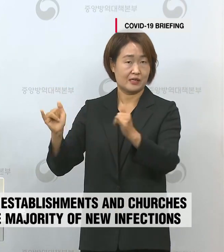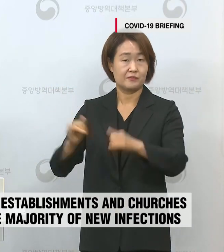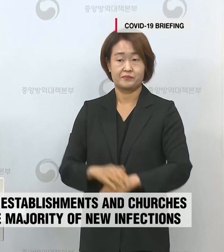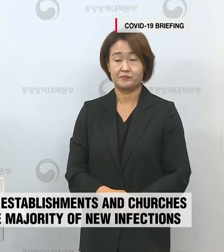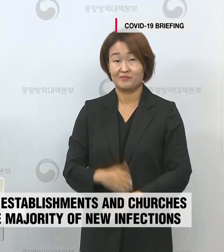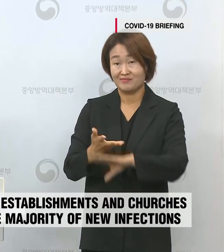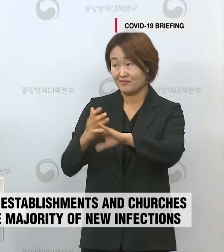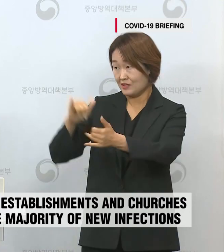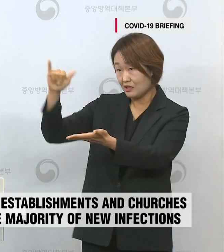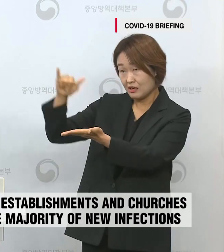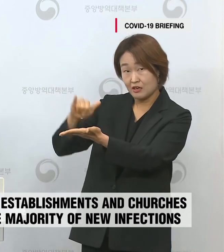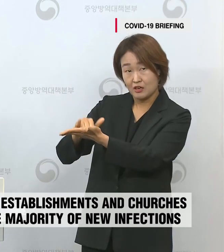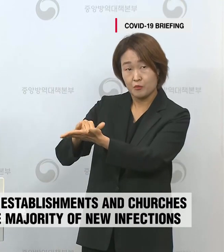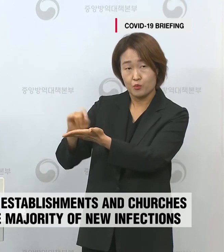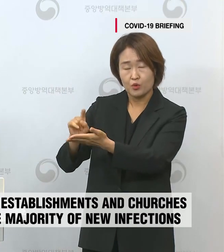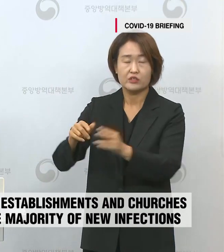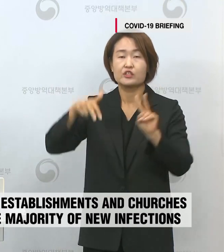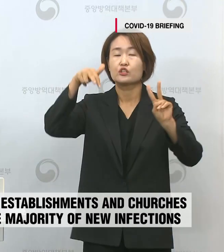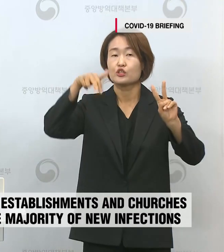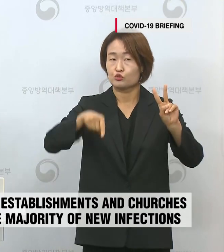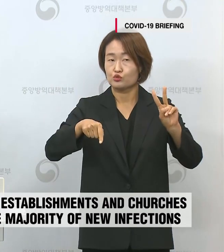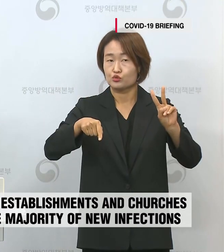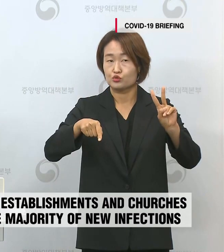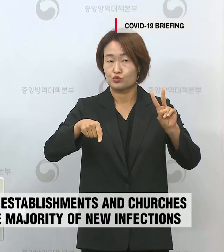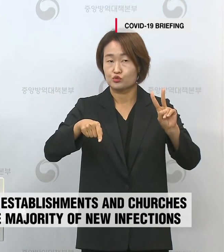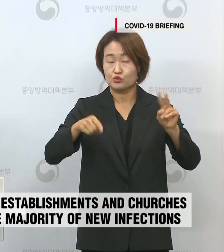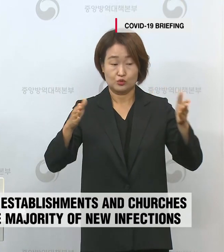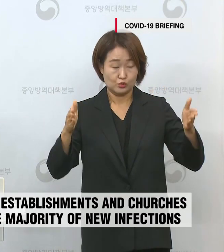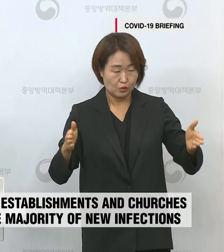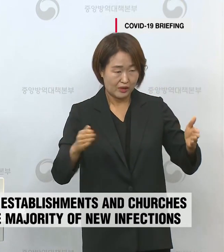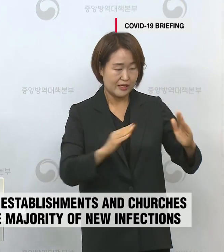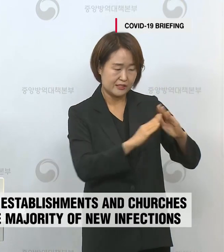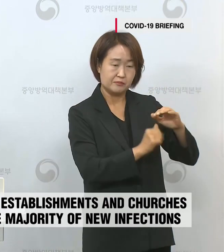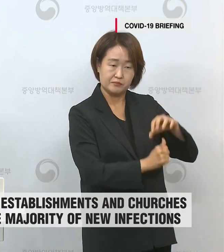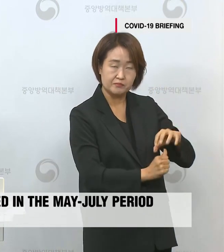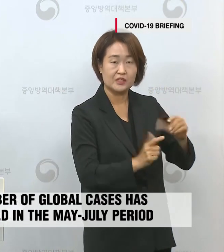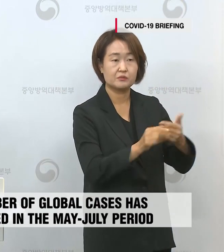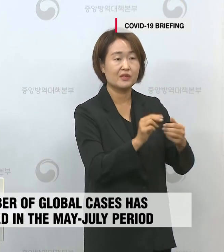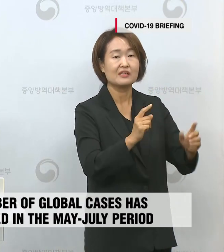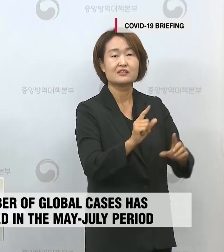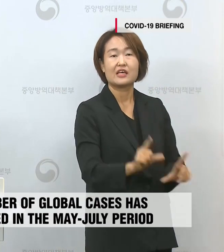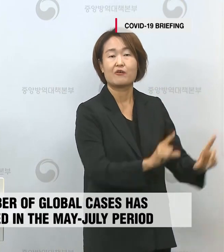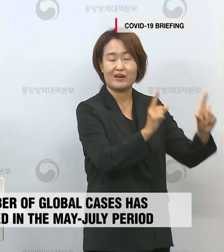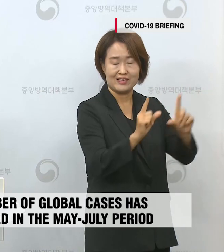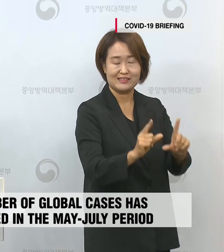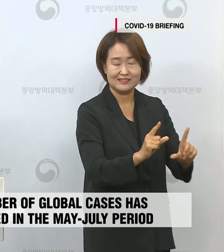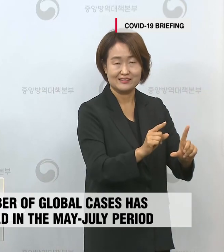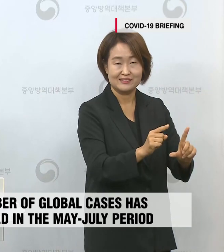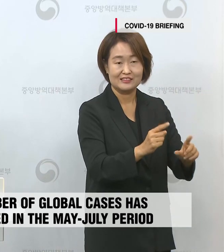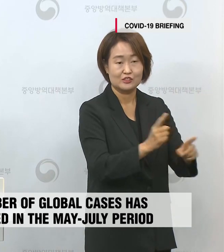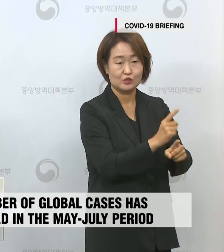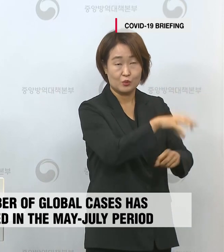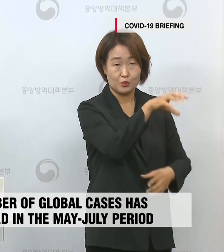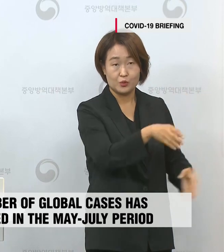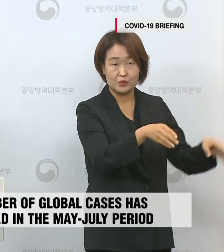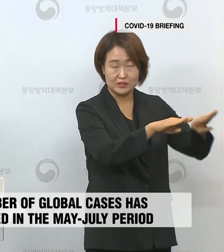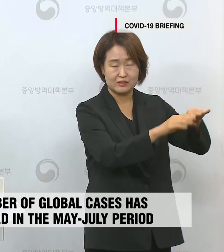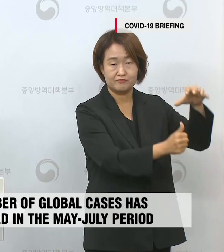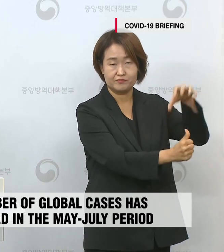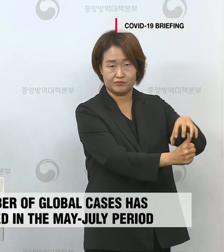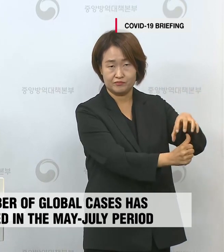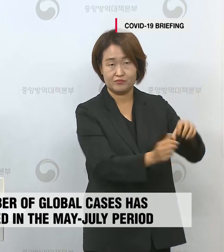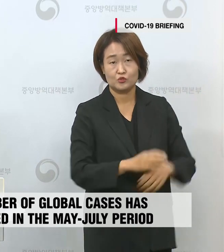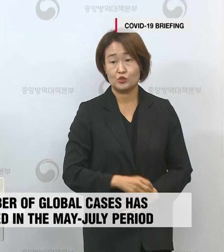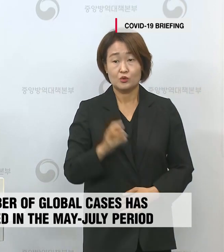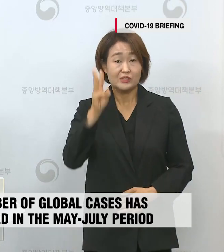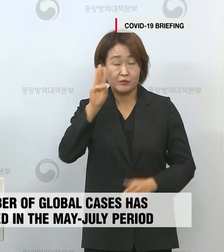which only 48 people were Korean nationals. And all of the foreign entrants entering the country are